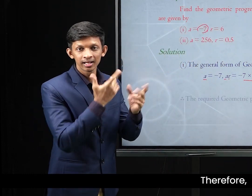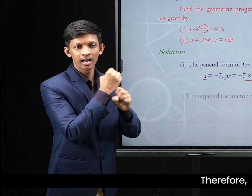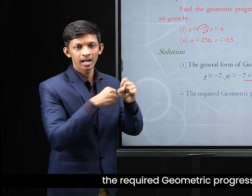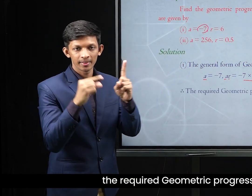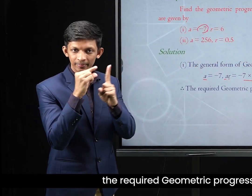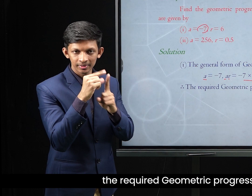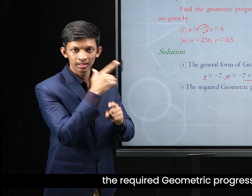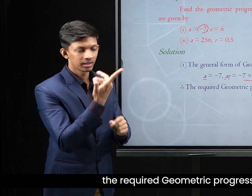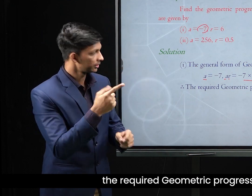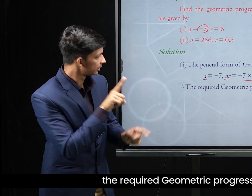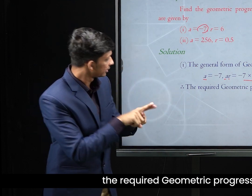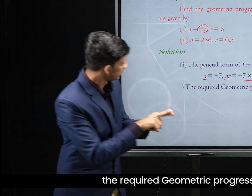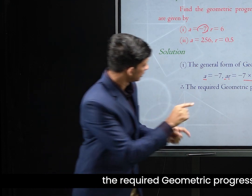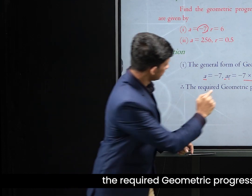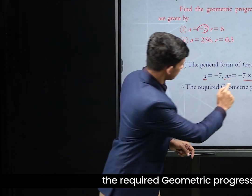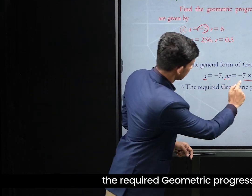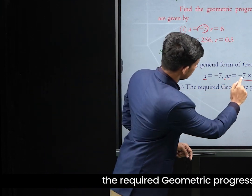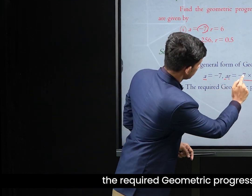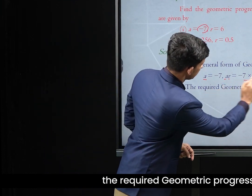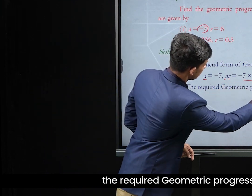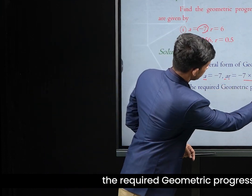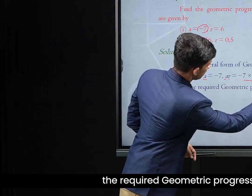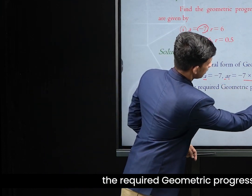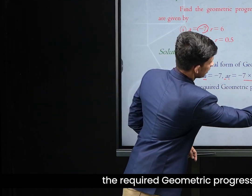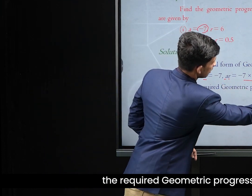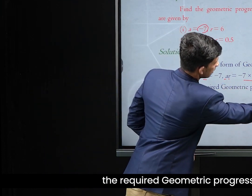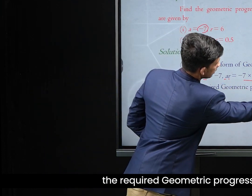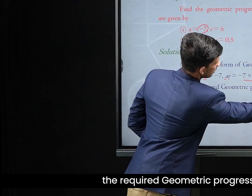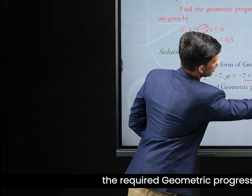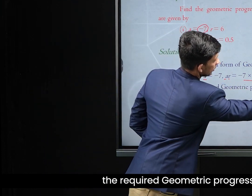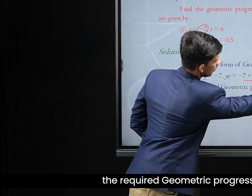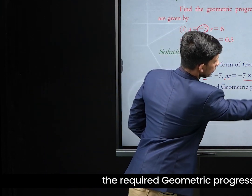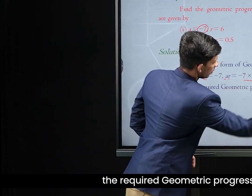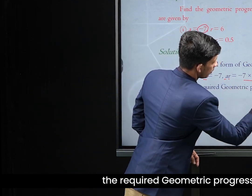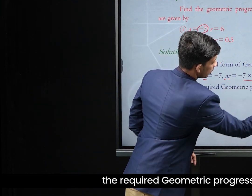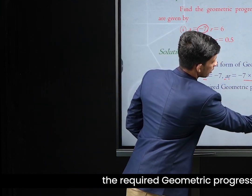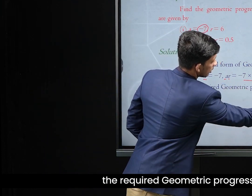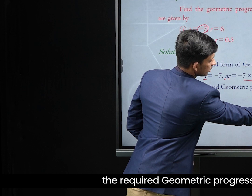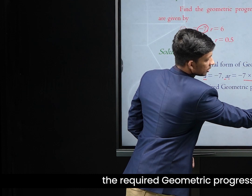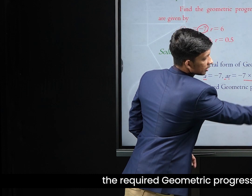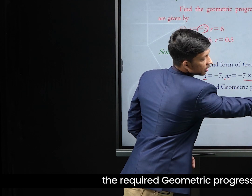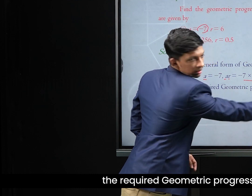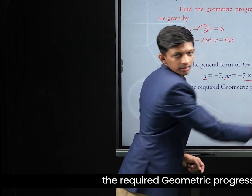Therefore, the required geometric progression is minus 7, minus 42, minus 252 and so